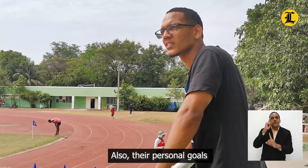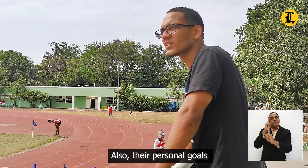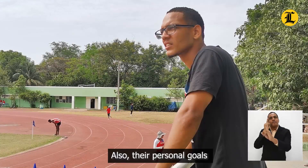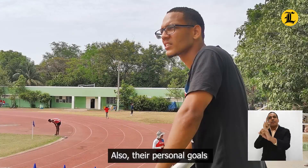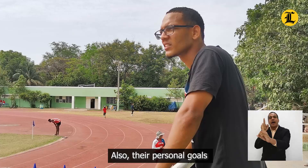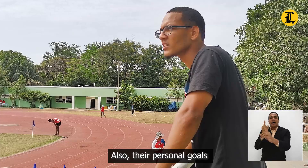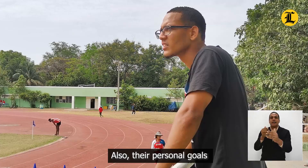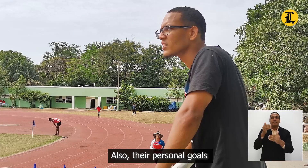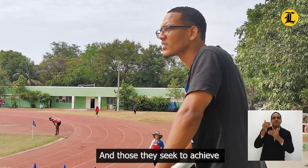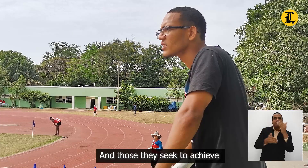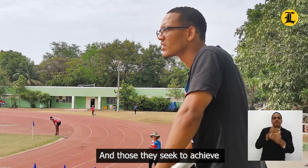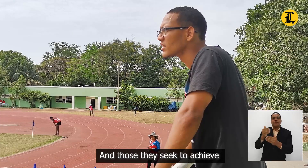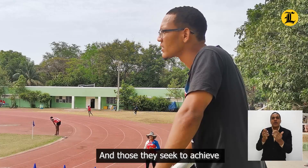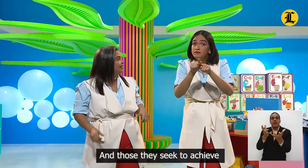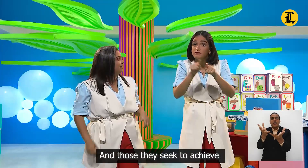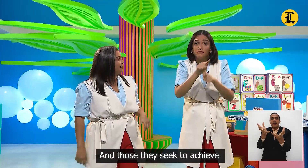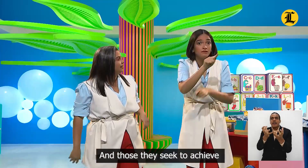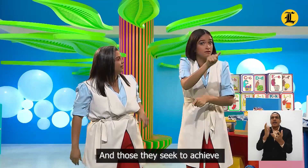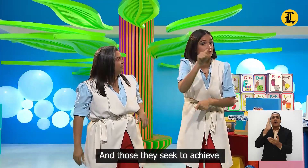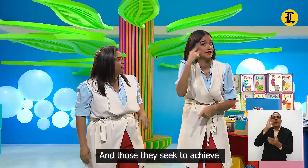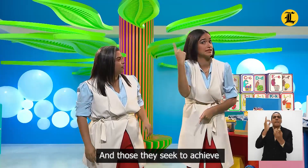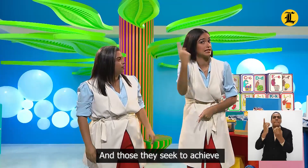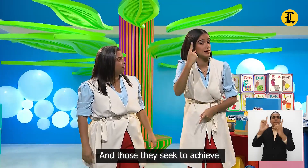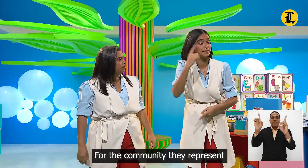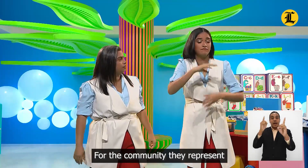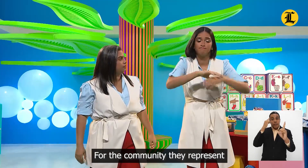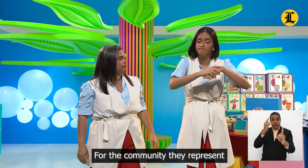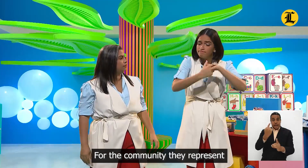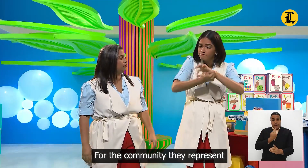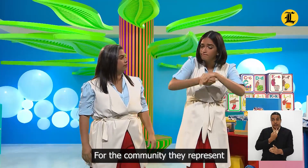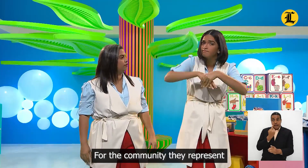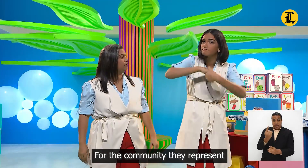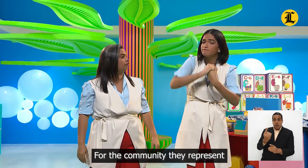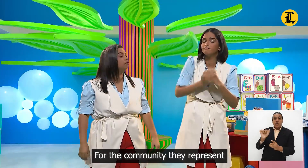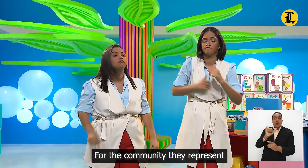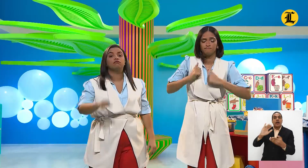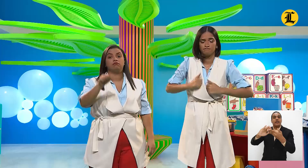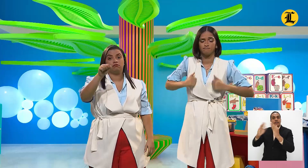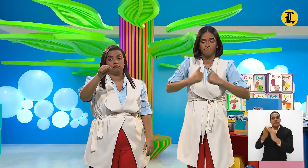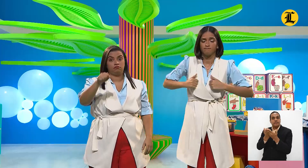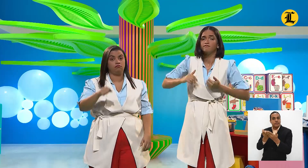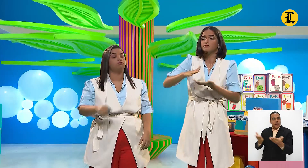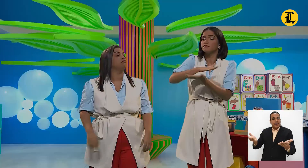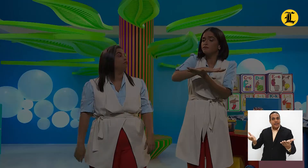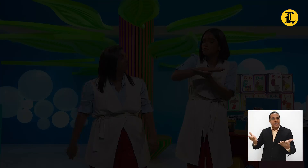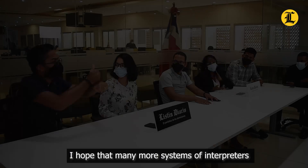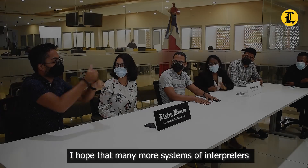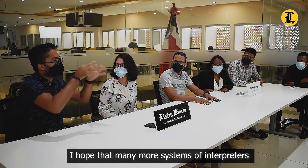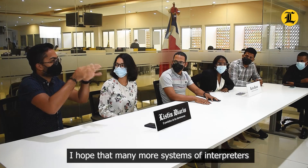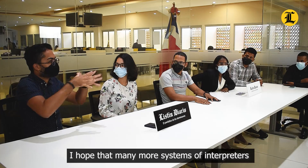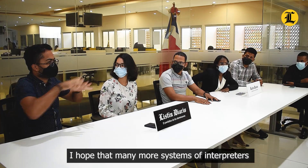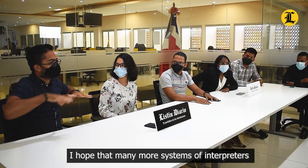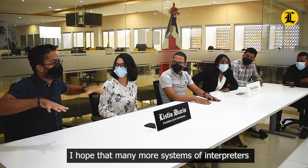Also, their personal goals and those they seek to achieve for the community they represent.